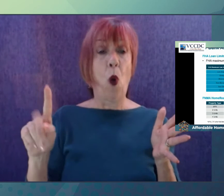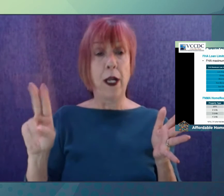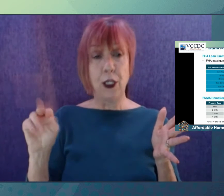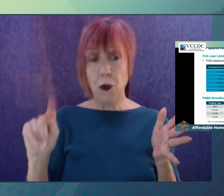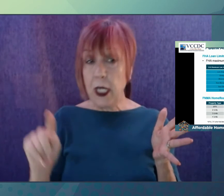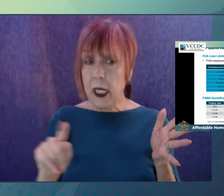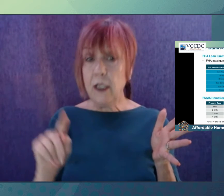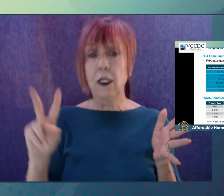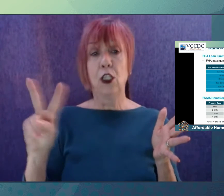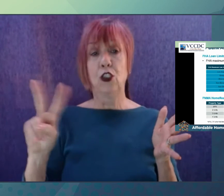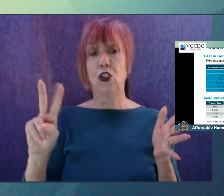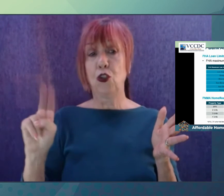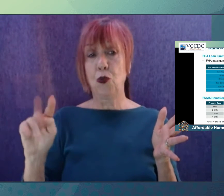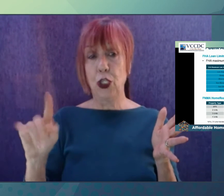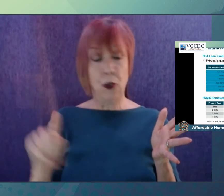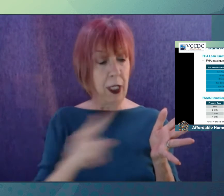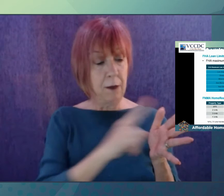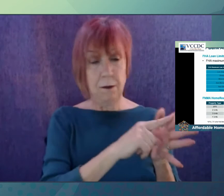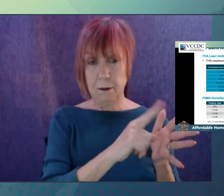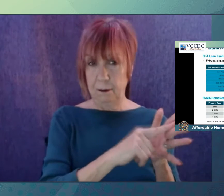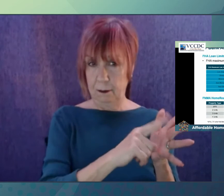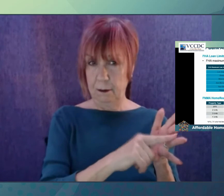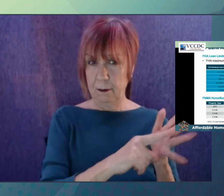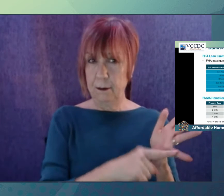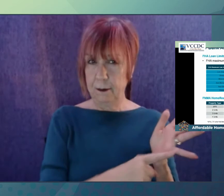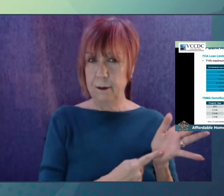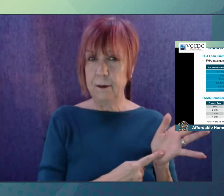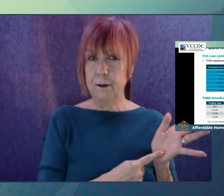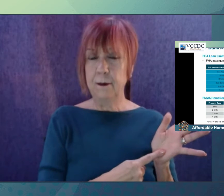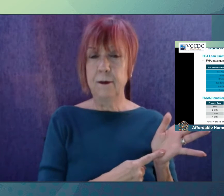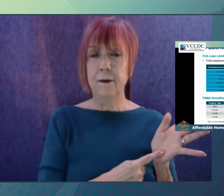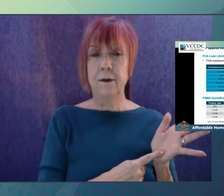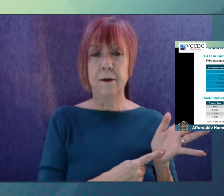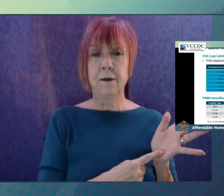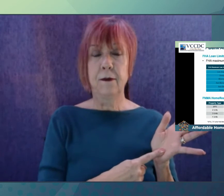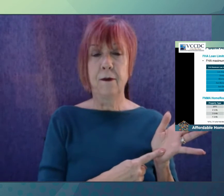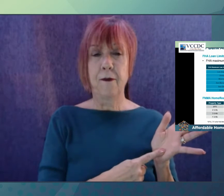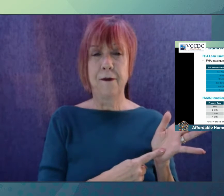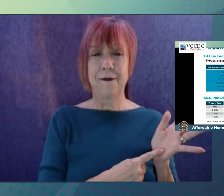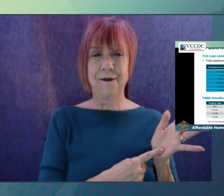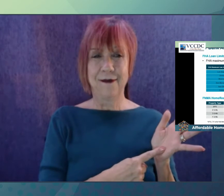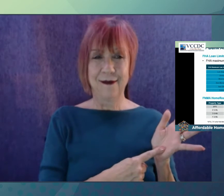to $946,650 for a two unit. For a three